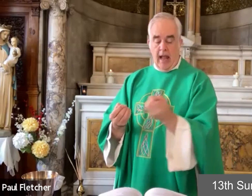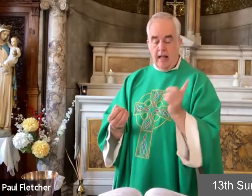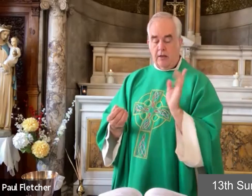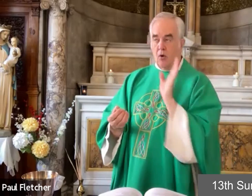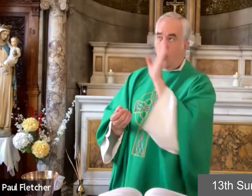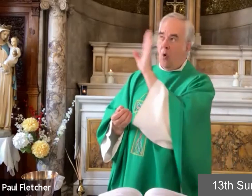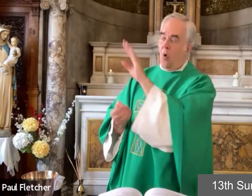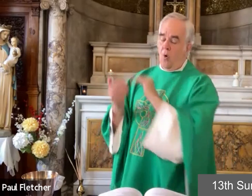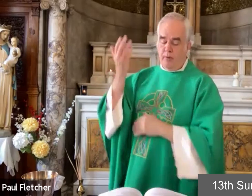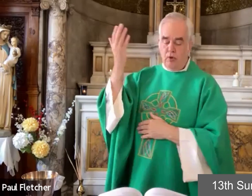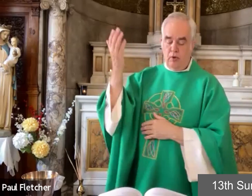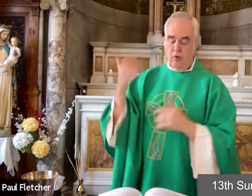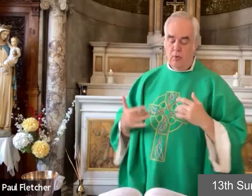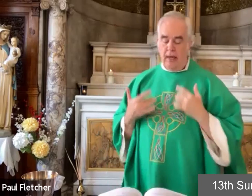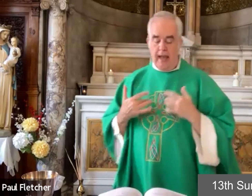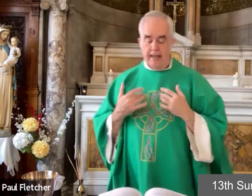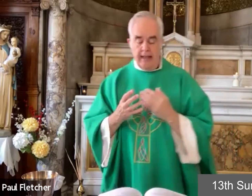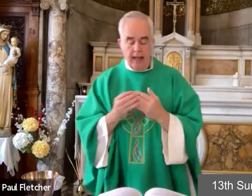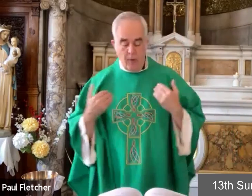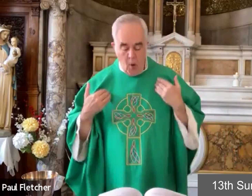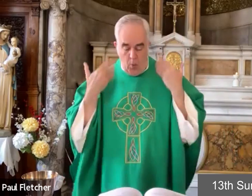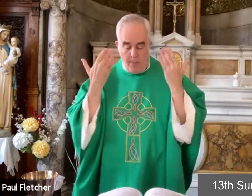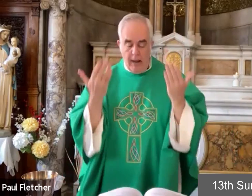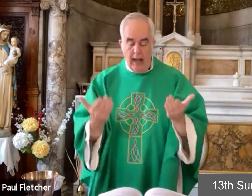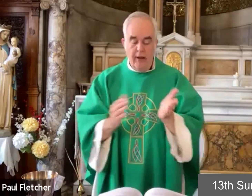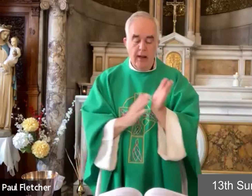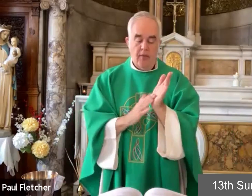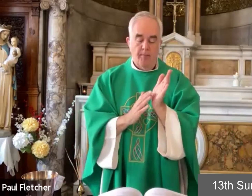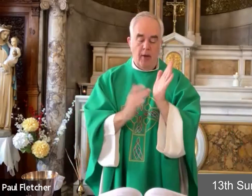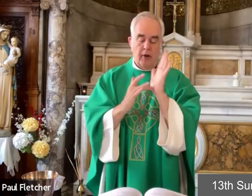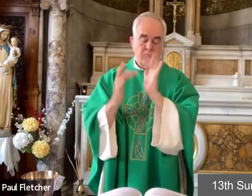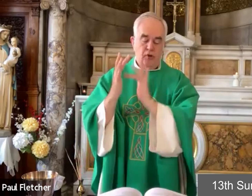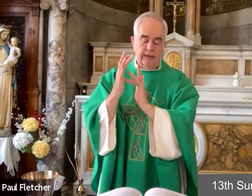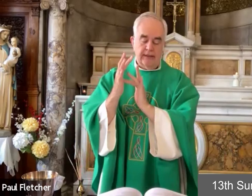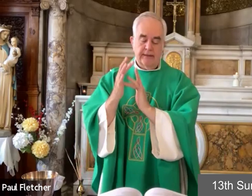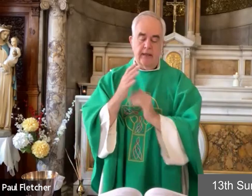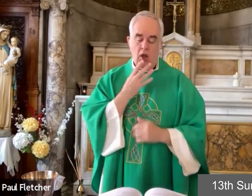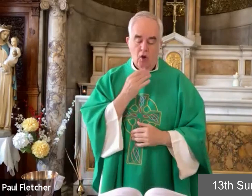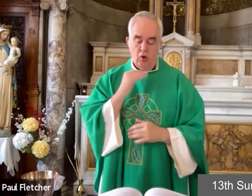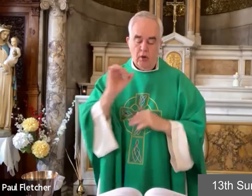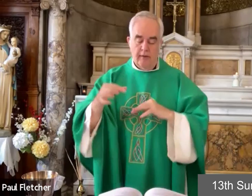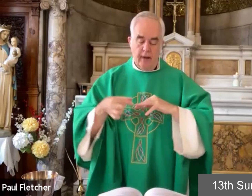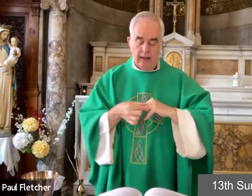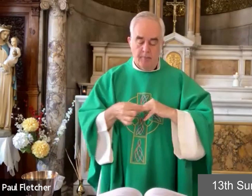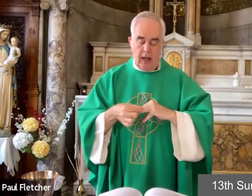Let us all home to you to live with Mary, the mother of Jesus, Joseph has